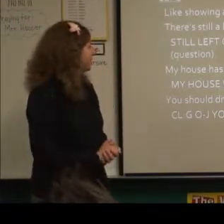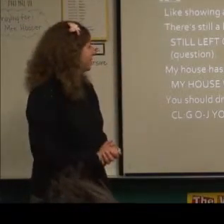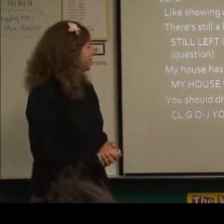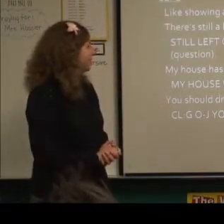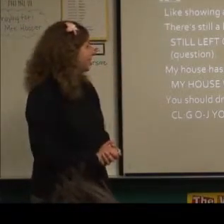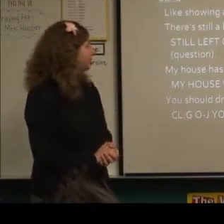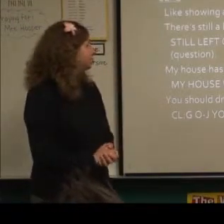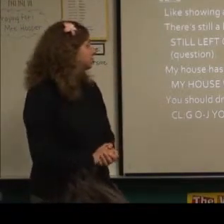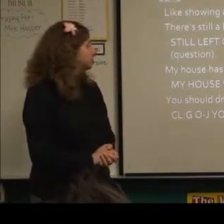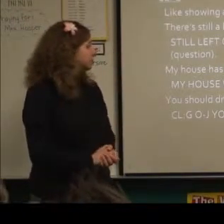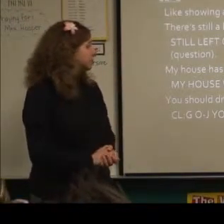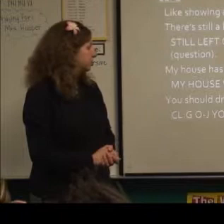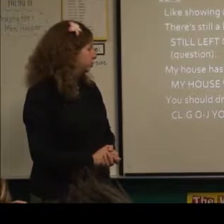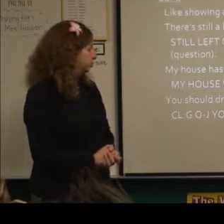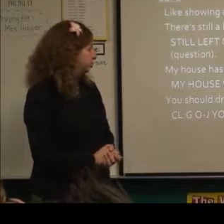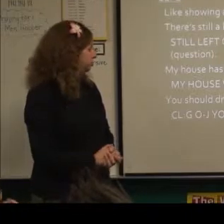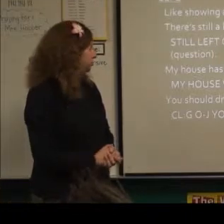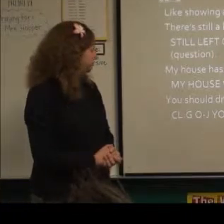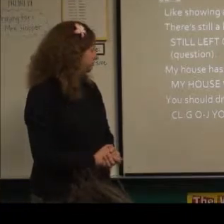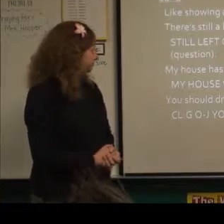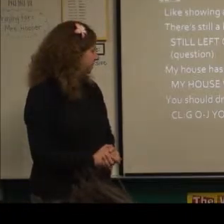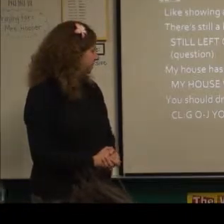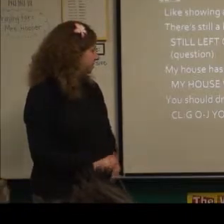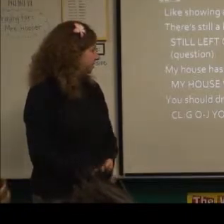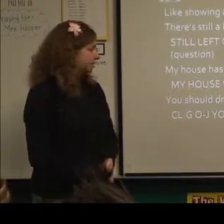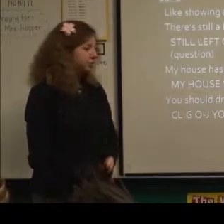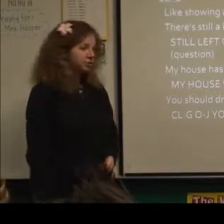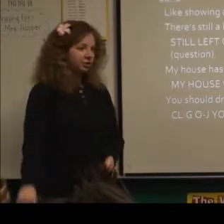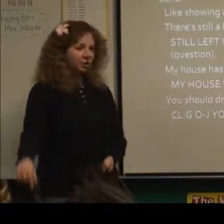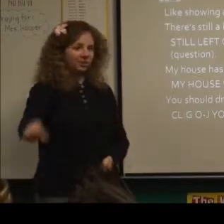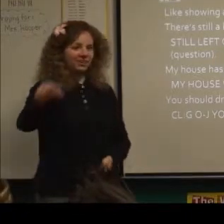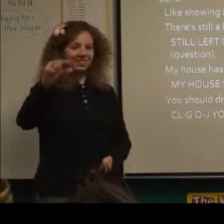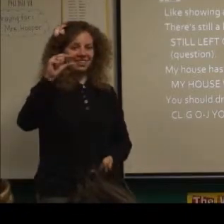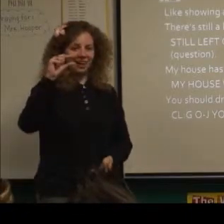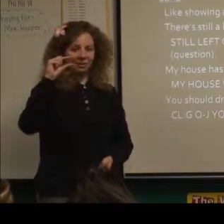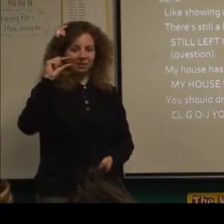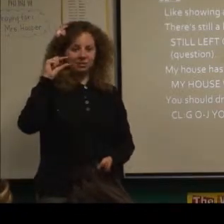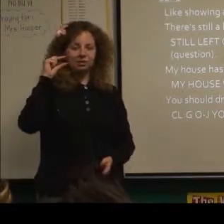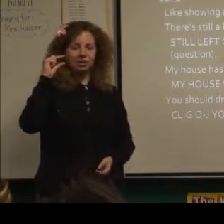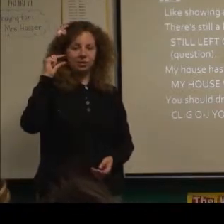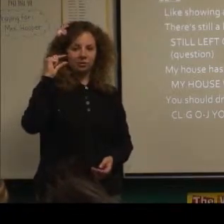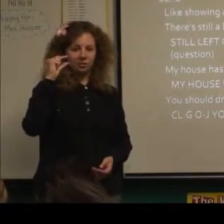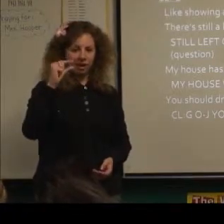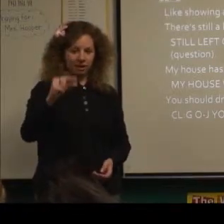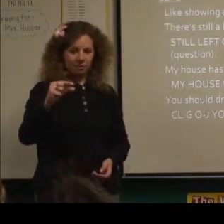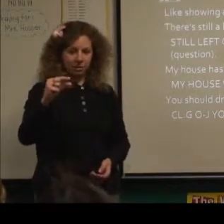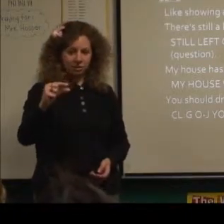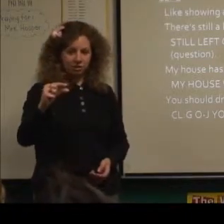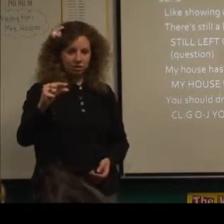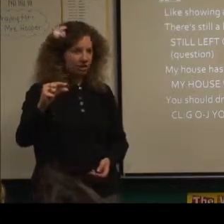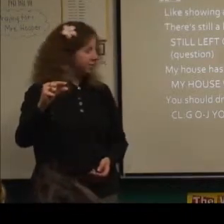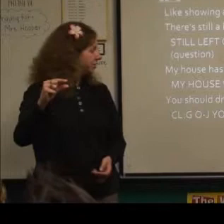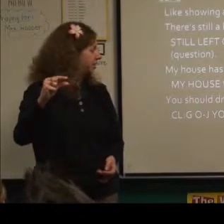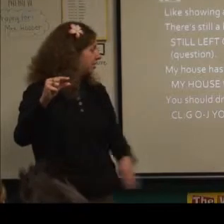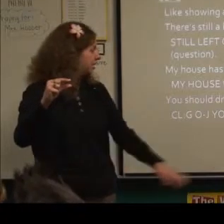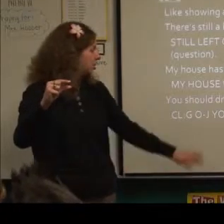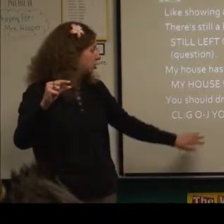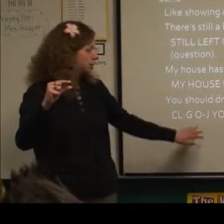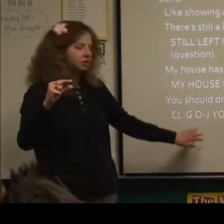Okay, and then you should drink some orange juice. Okay, so that one, so that much, and they had OJ in the